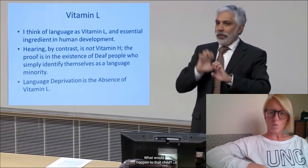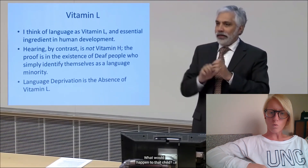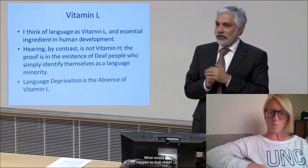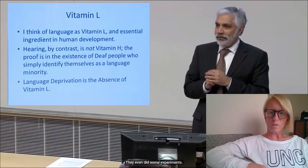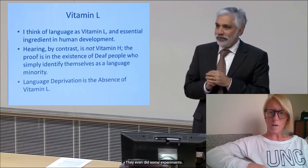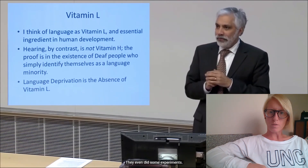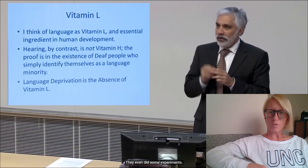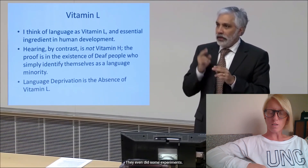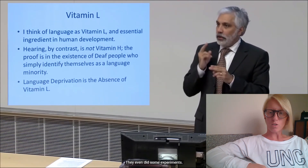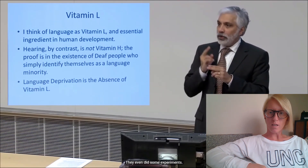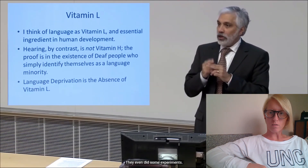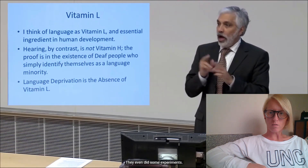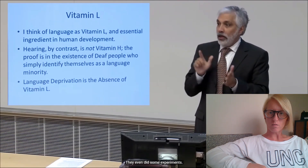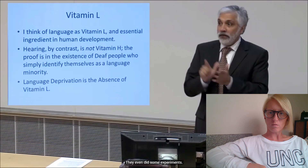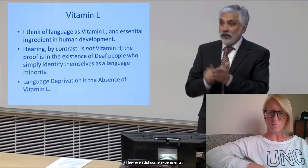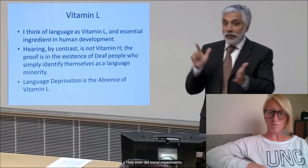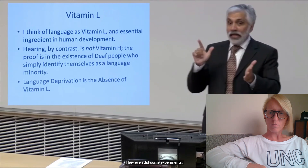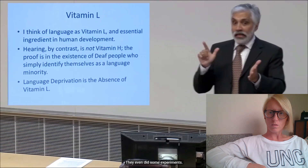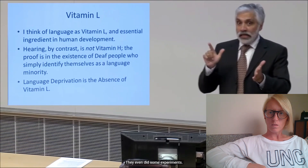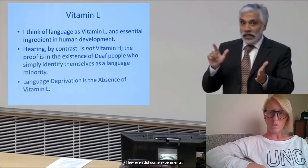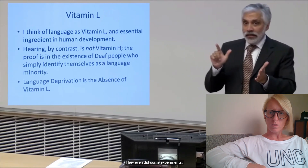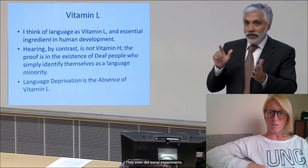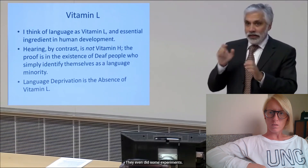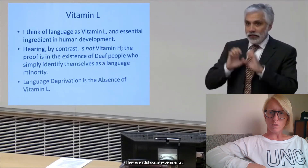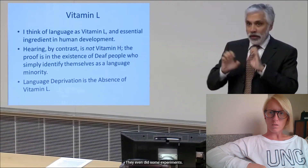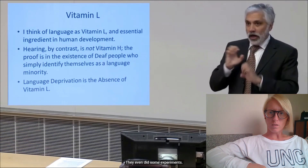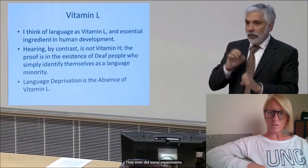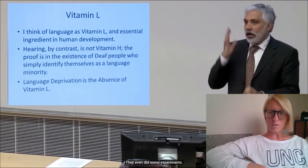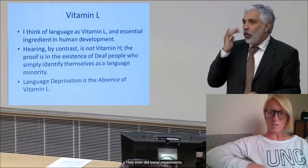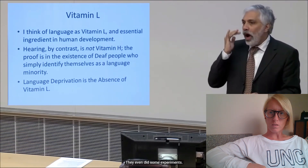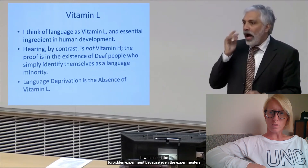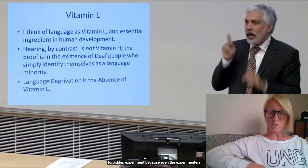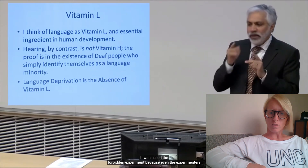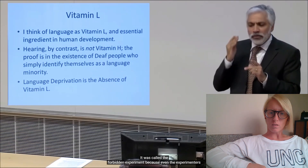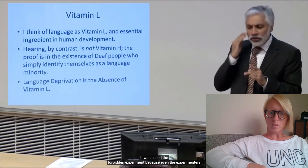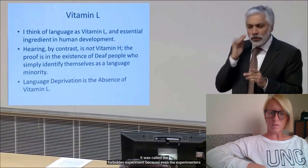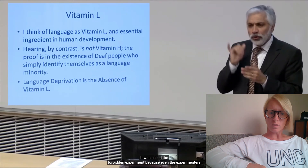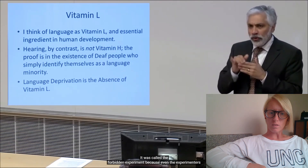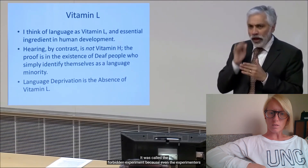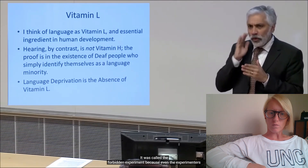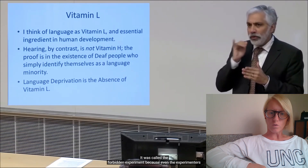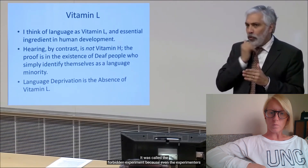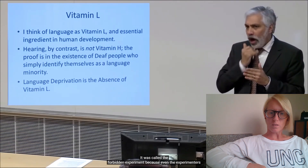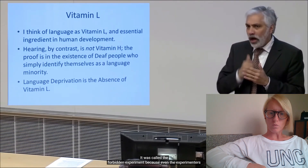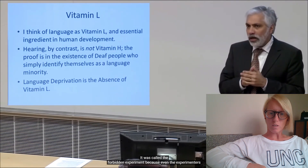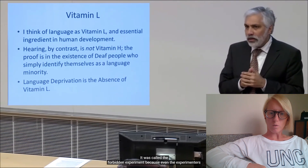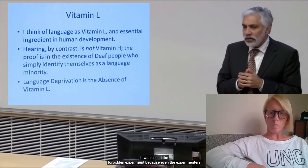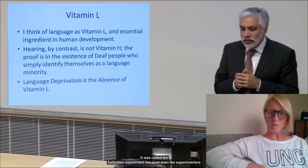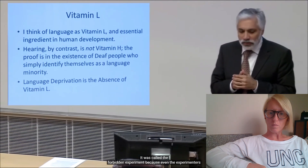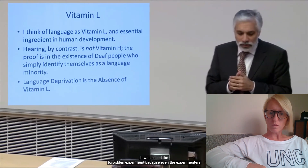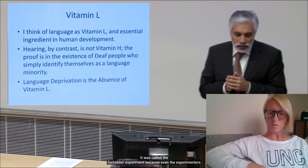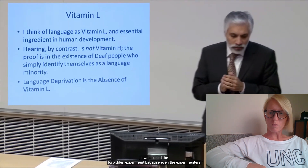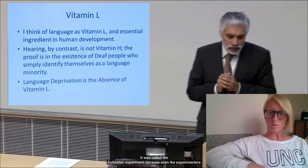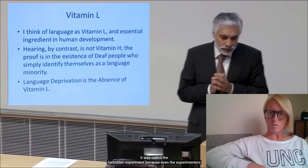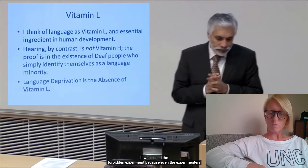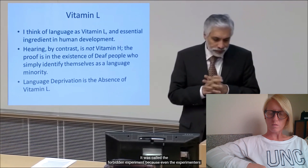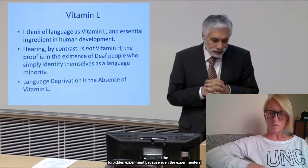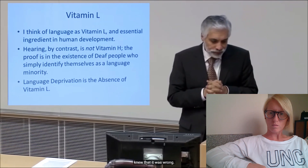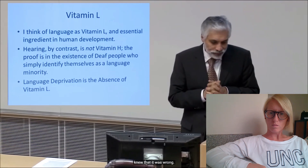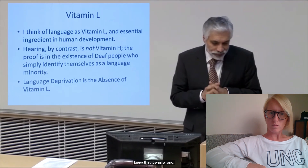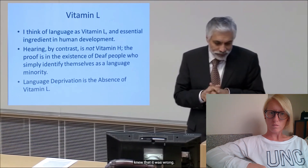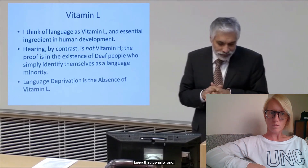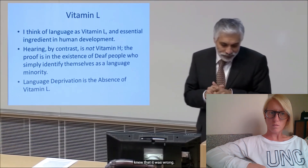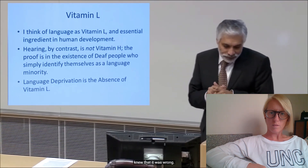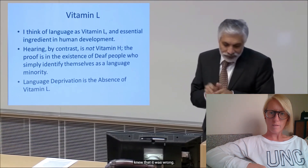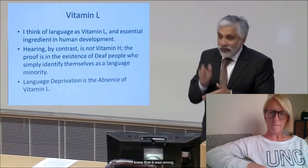that child? And they even did some experiments. It was called the forbidden experiment because even the